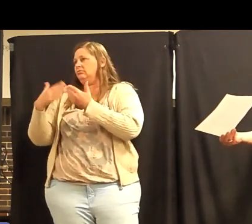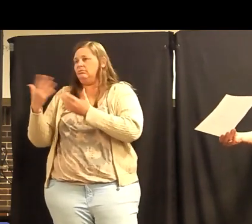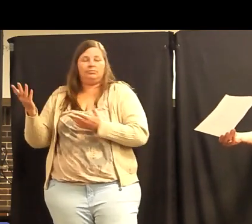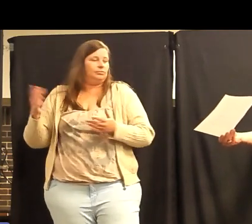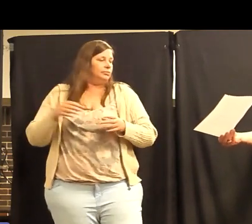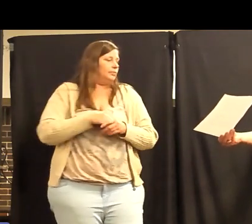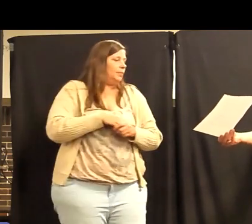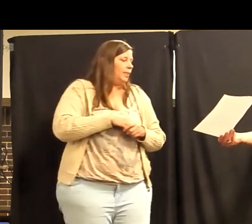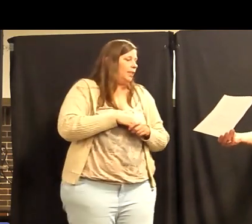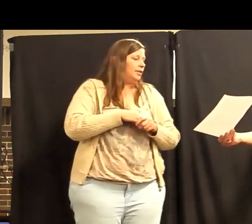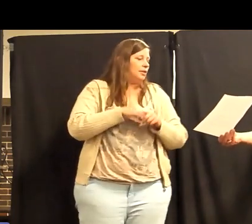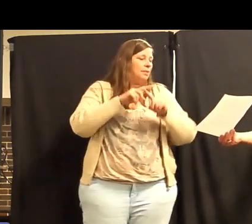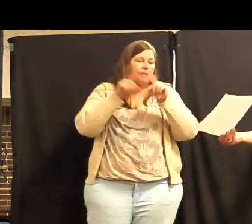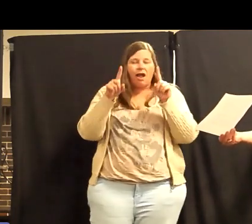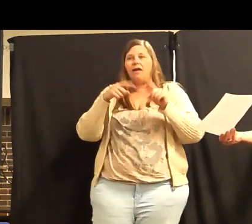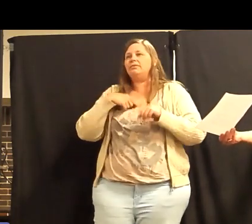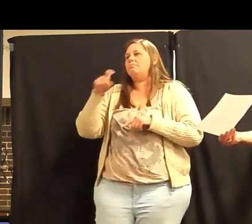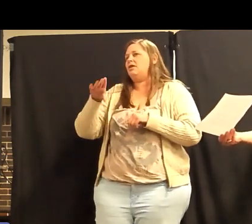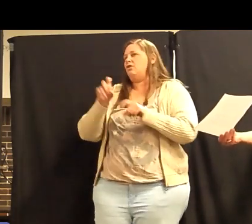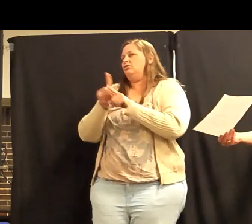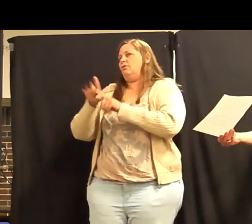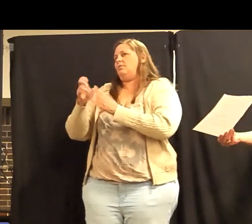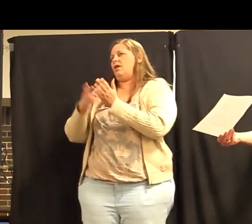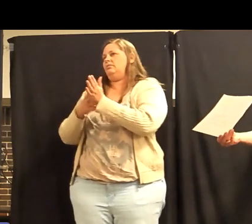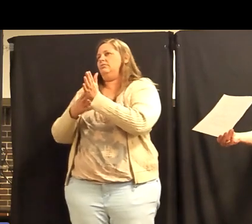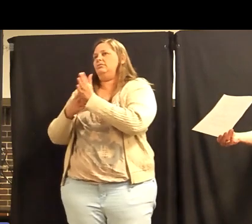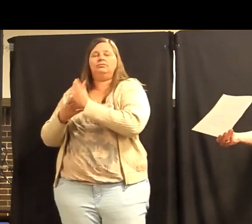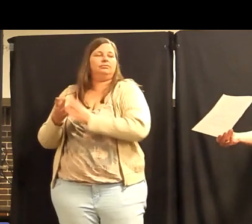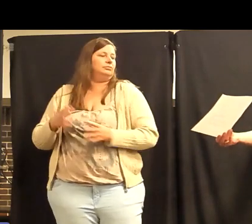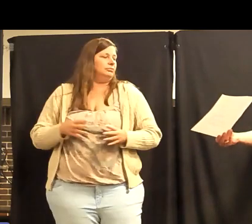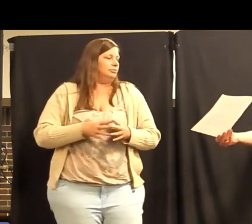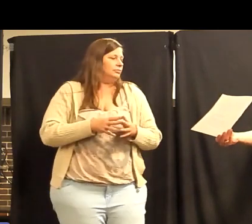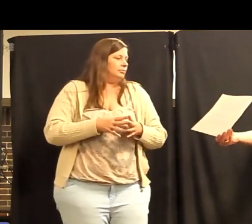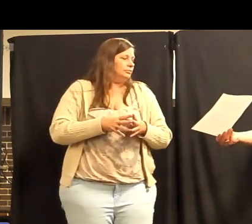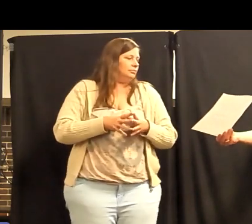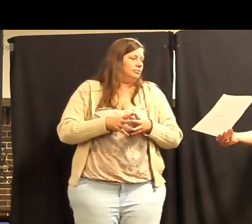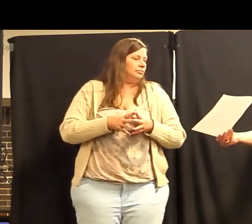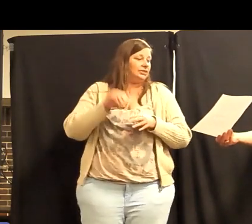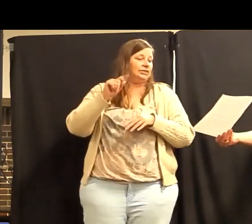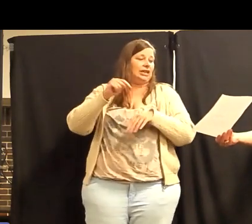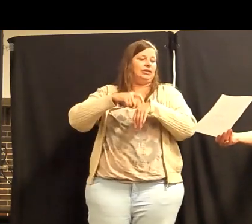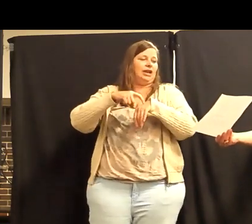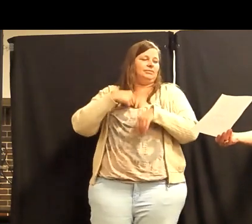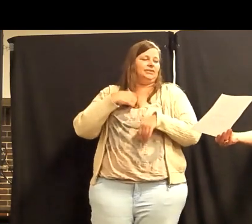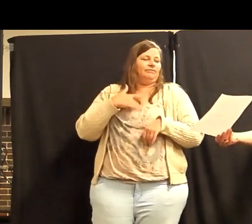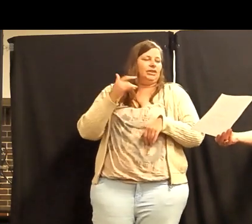know being here isn't easy. I appreciate your responsibility that you carry as well. But I also want to be honest with you.